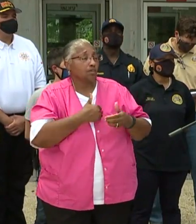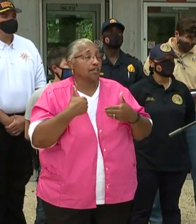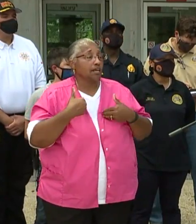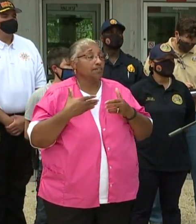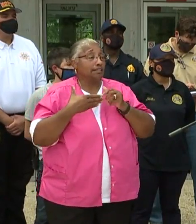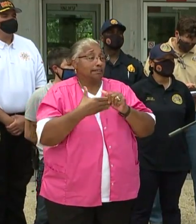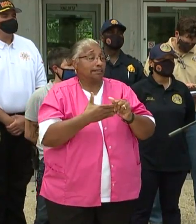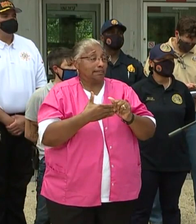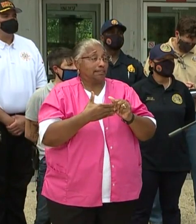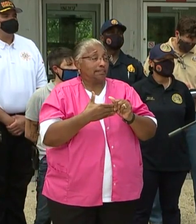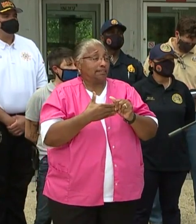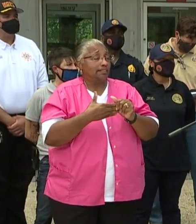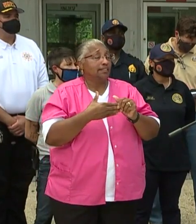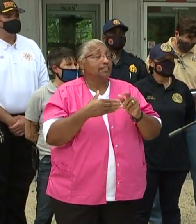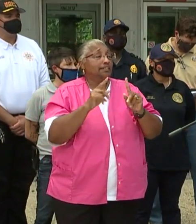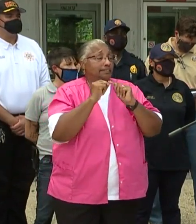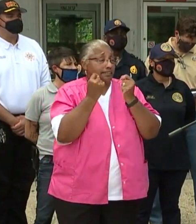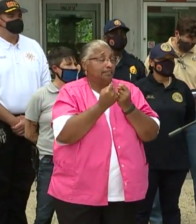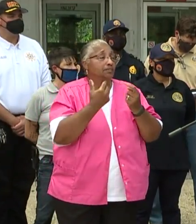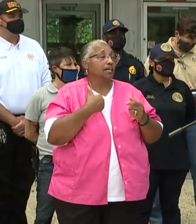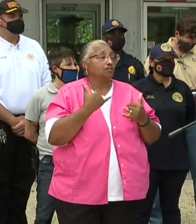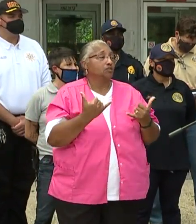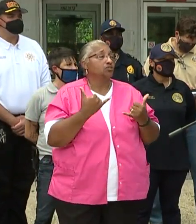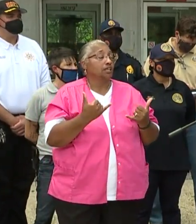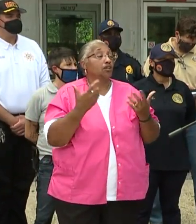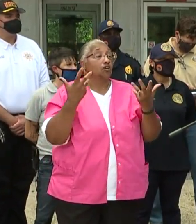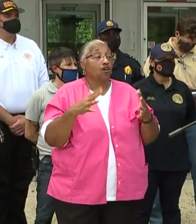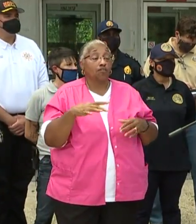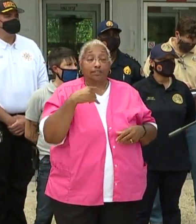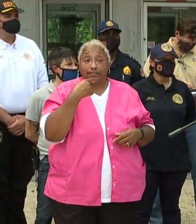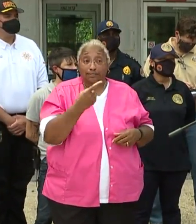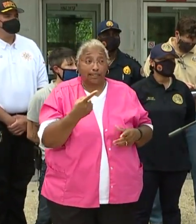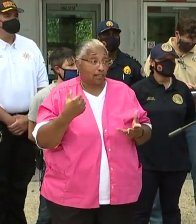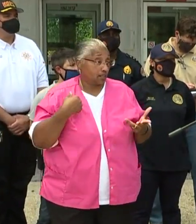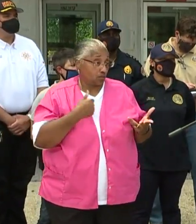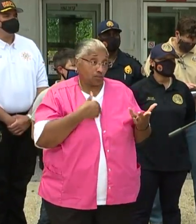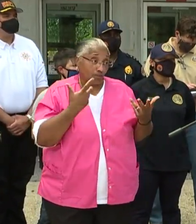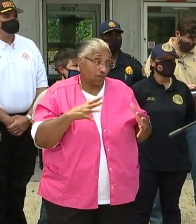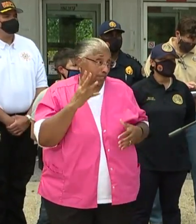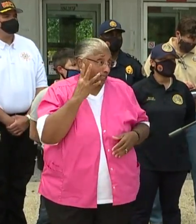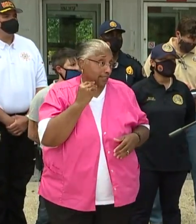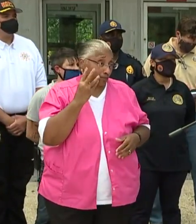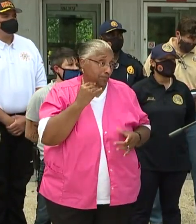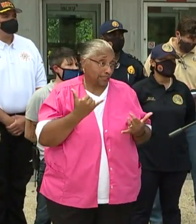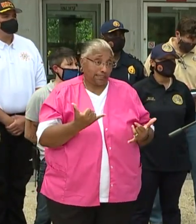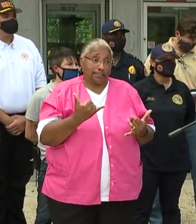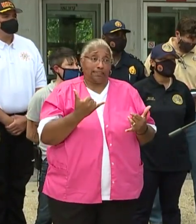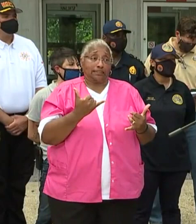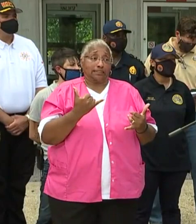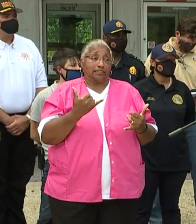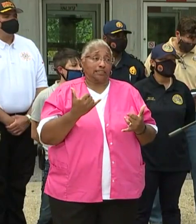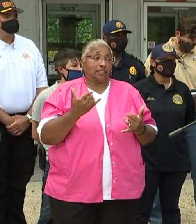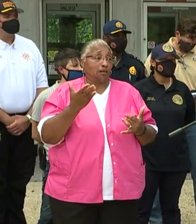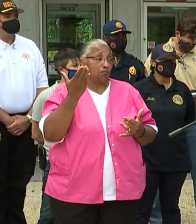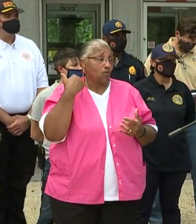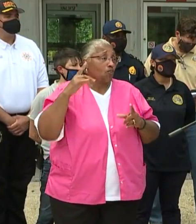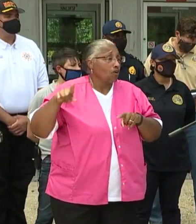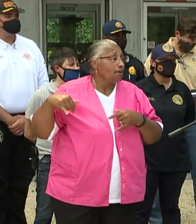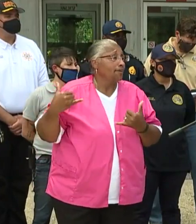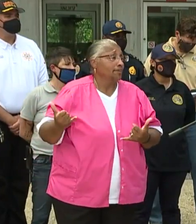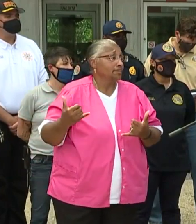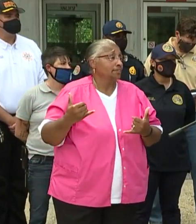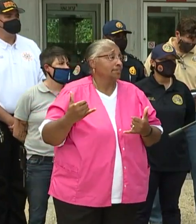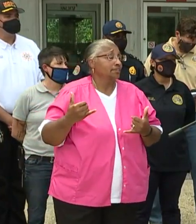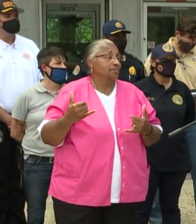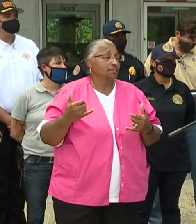that's gathered here today. As has been said, look, we've been here before. No city